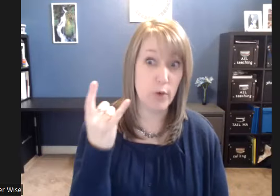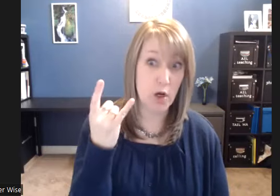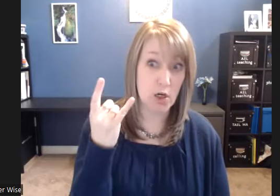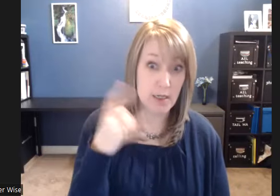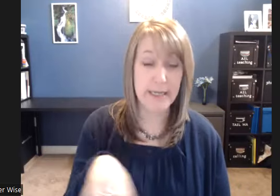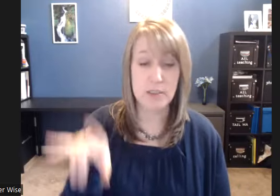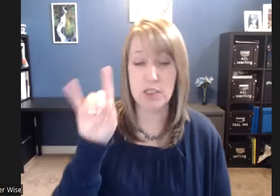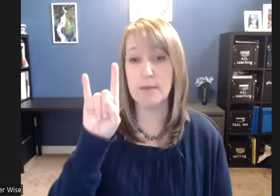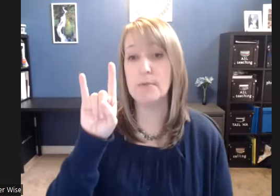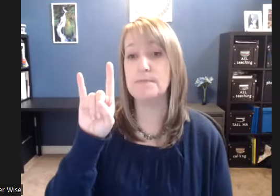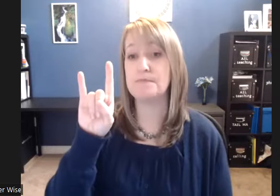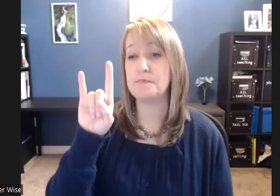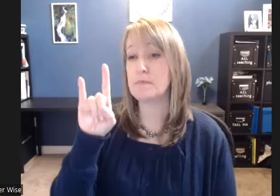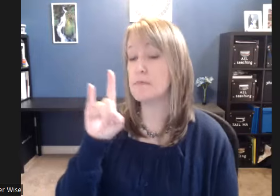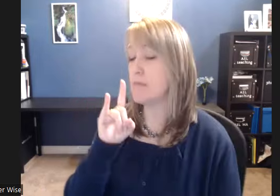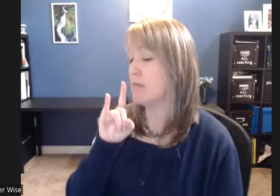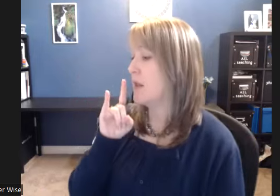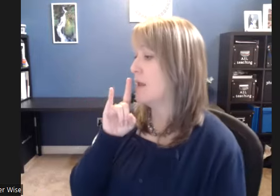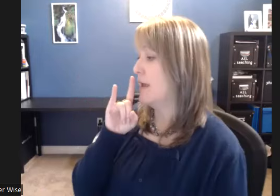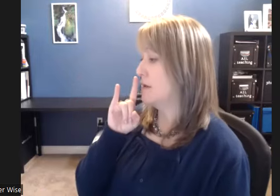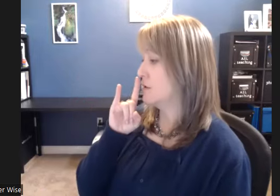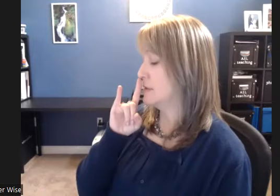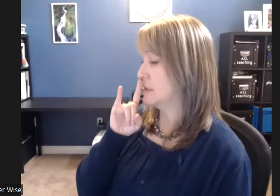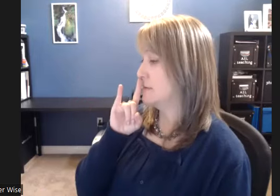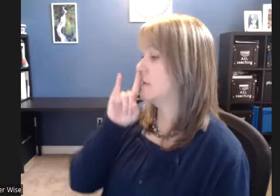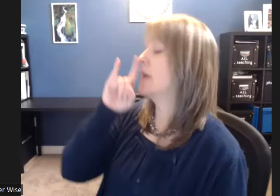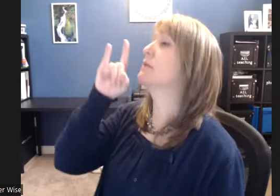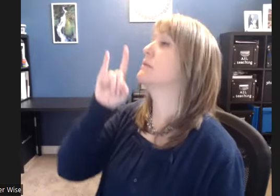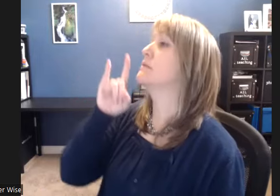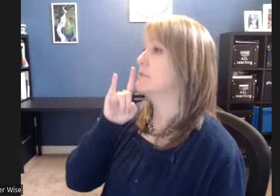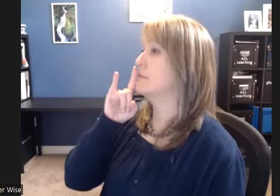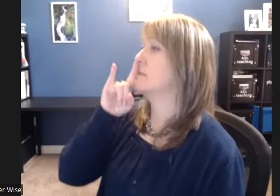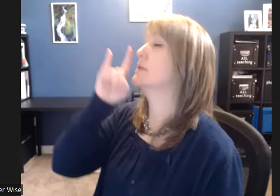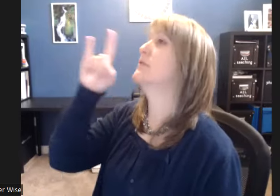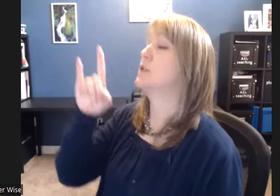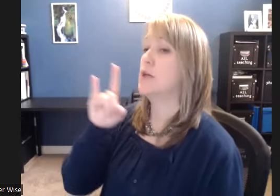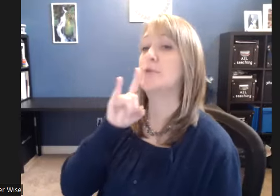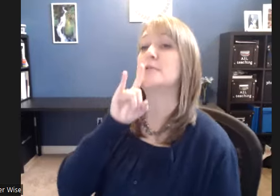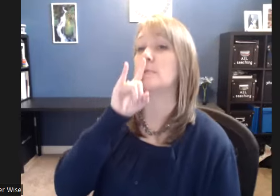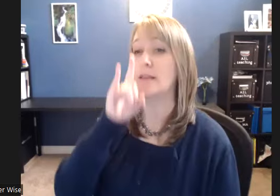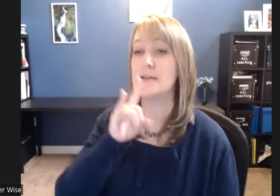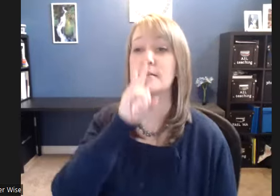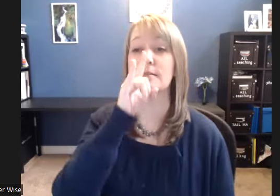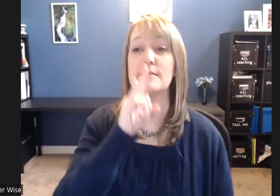rock on hand shape. And you're going to like lift your nose with it.